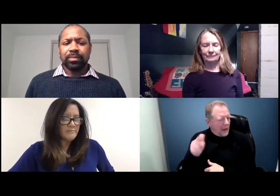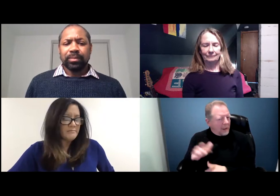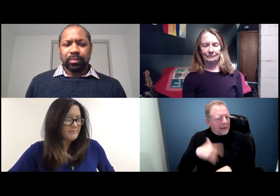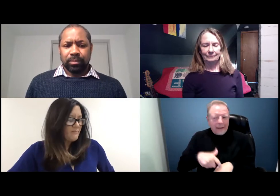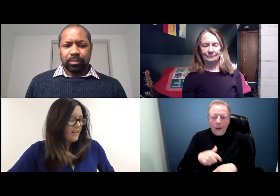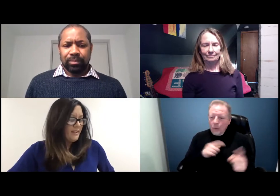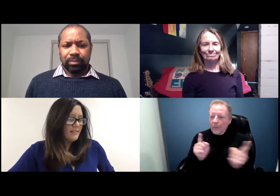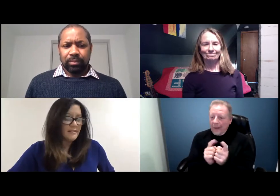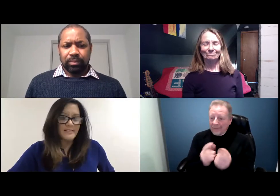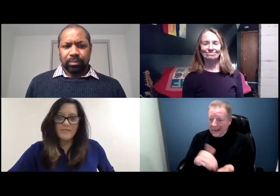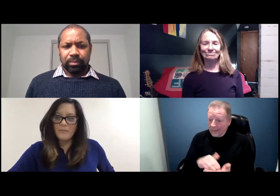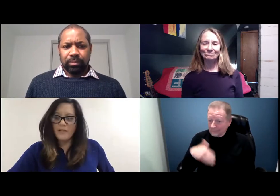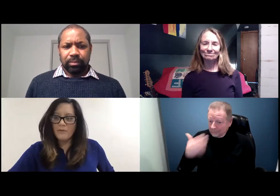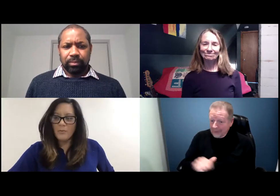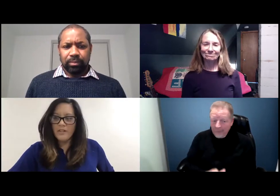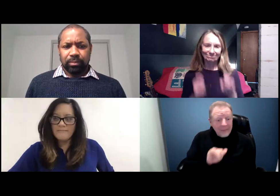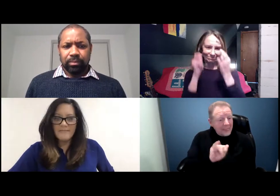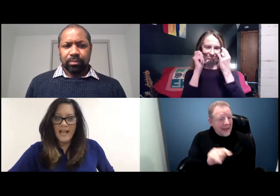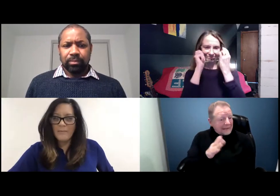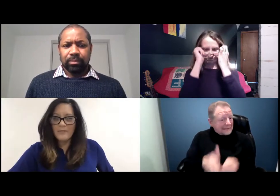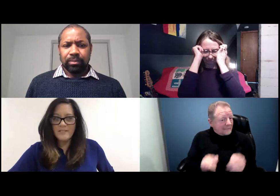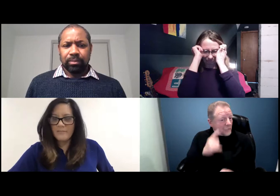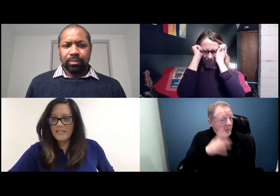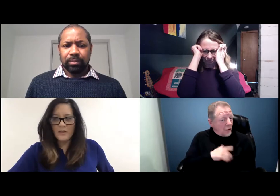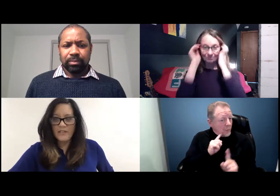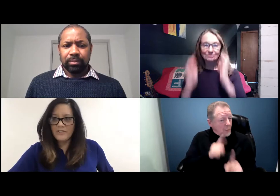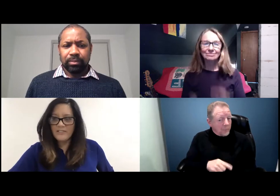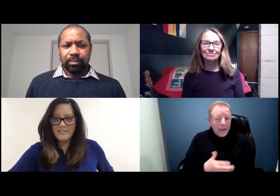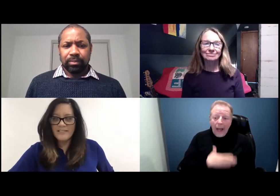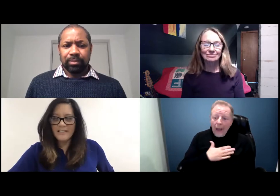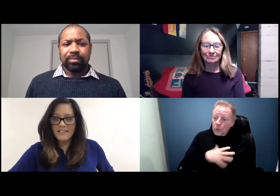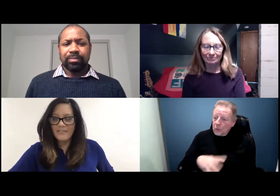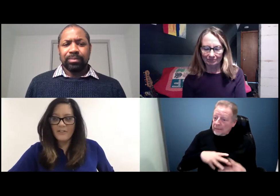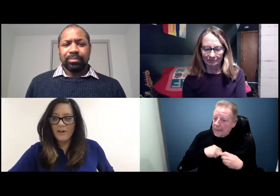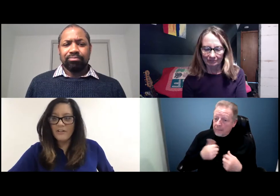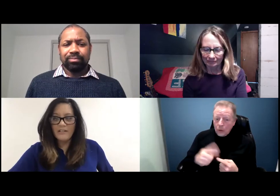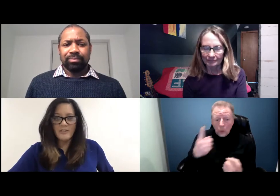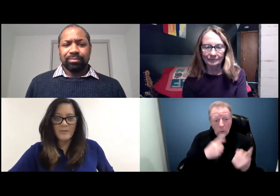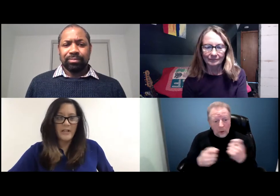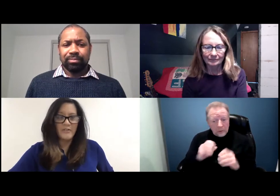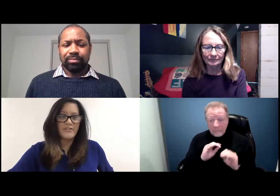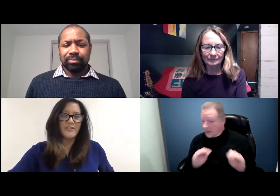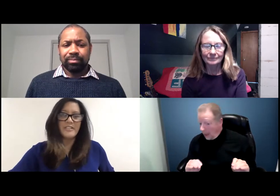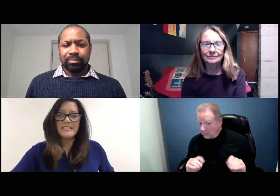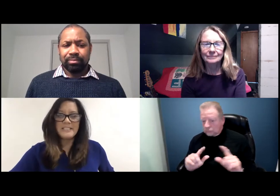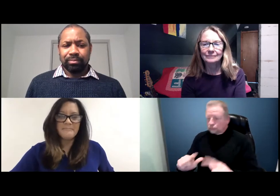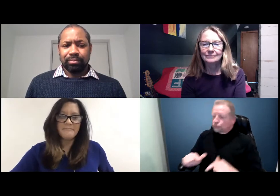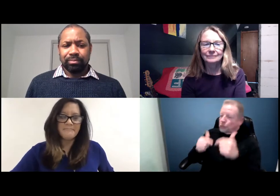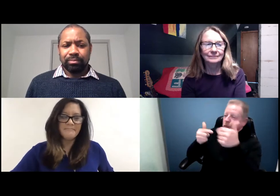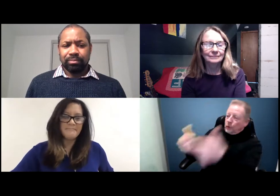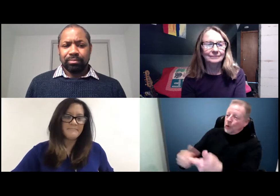meet. And that's it for my report. Happy to accept any questions. If there are none, I'll turn it back over to